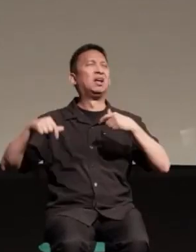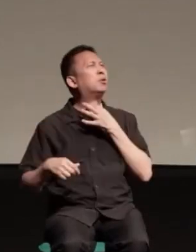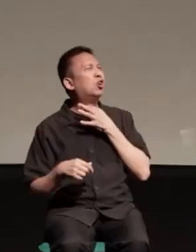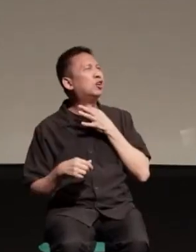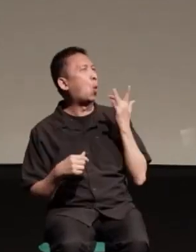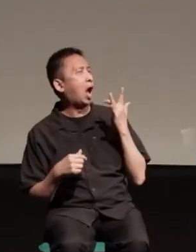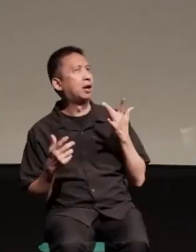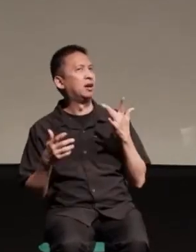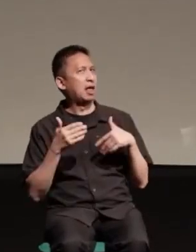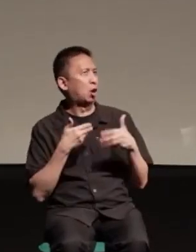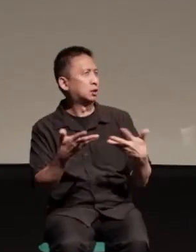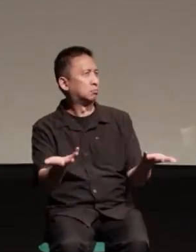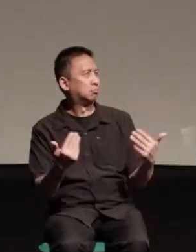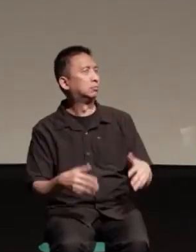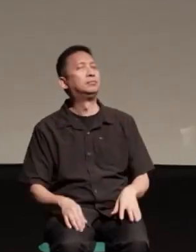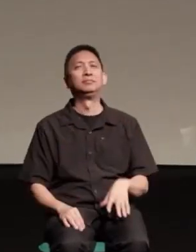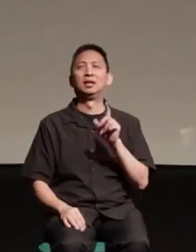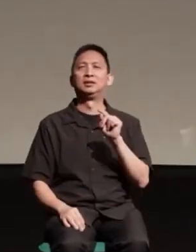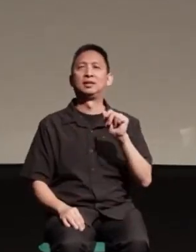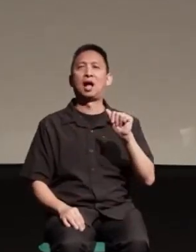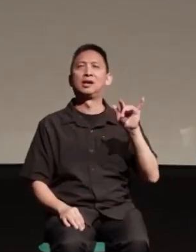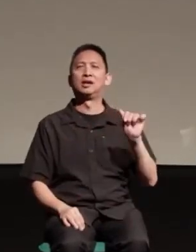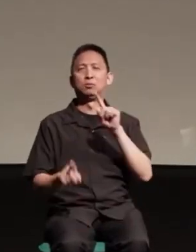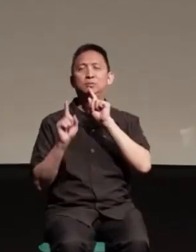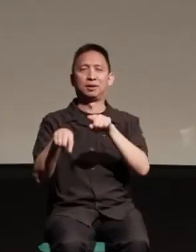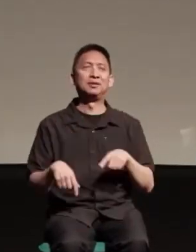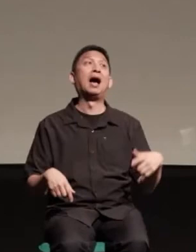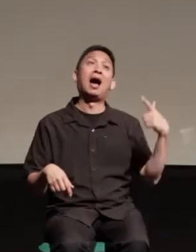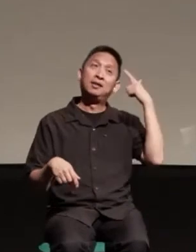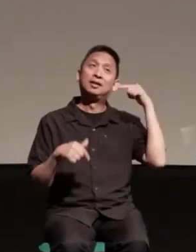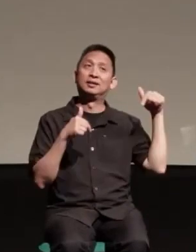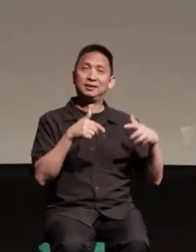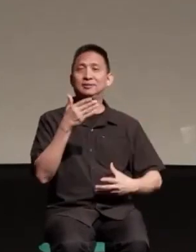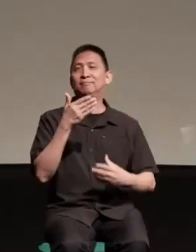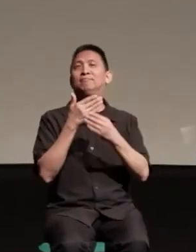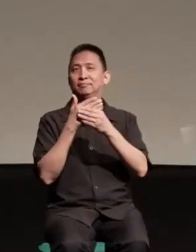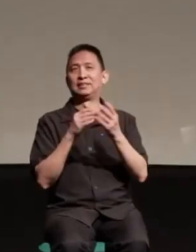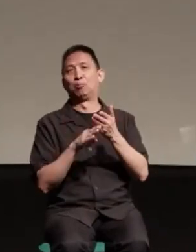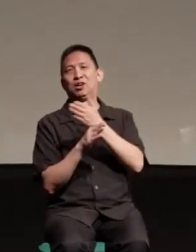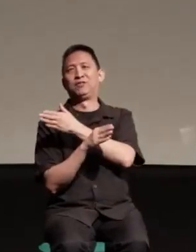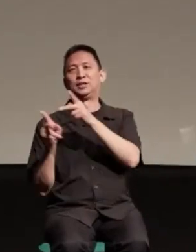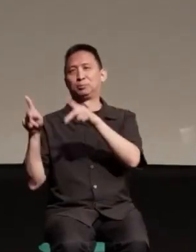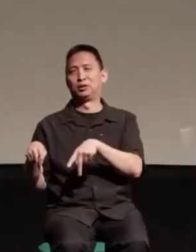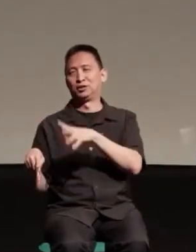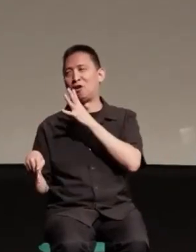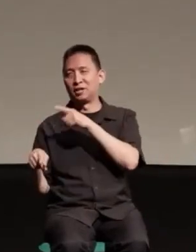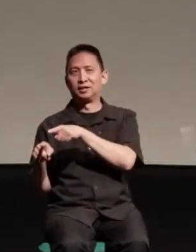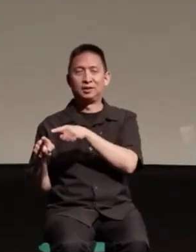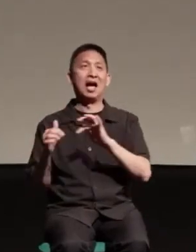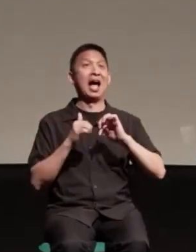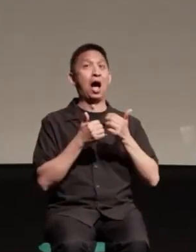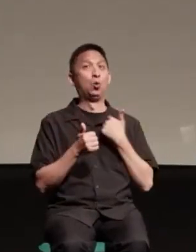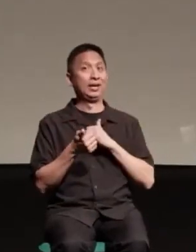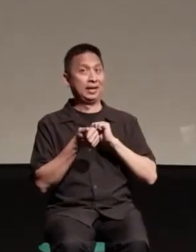process. Yeah, absolutely. And I think this dovetails with what the previous person was saying, because I think the way that we